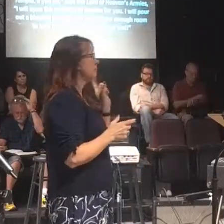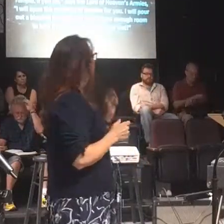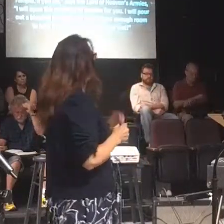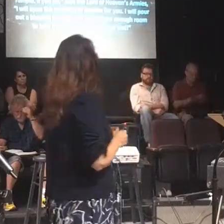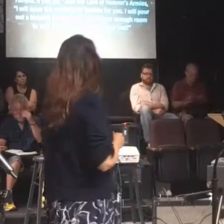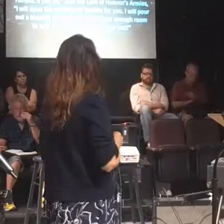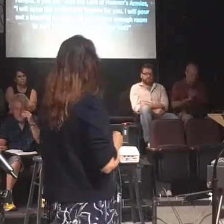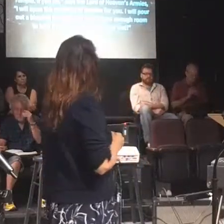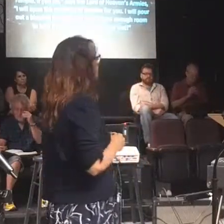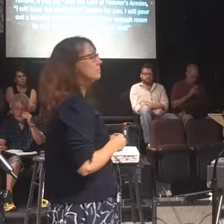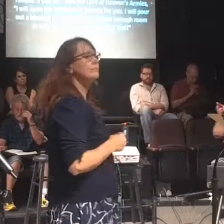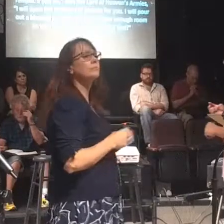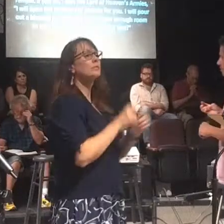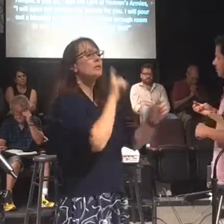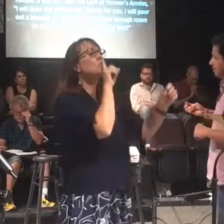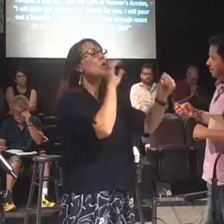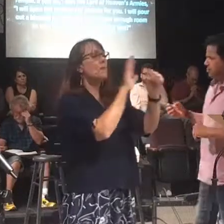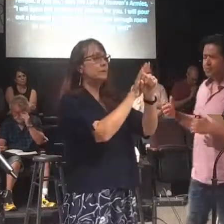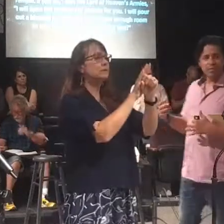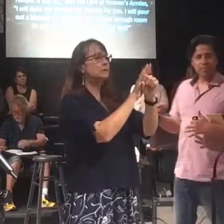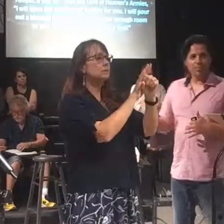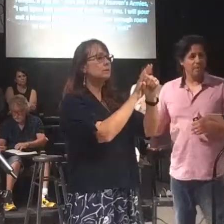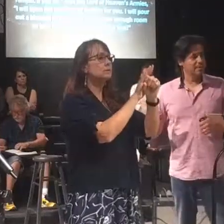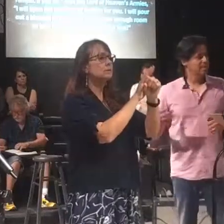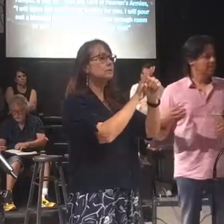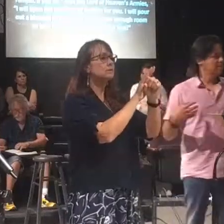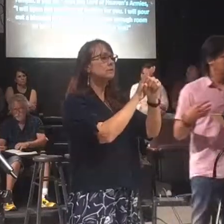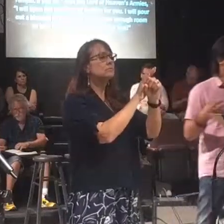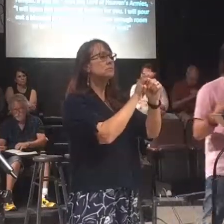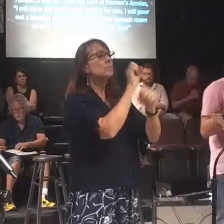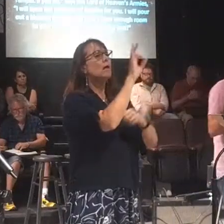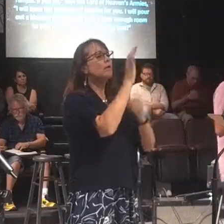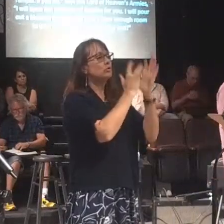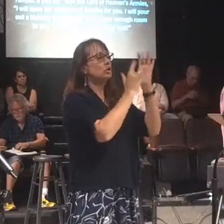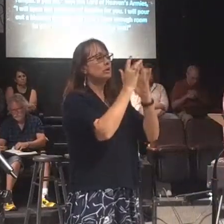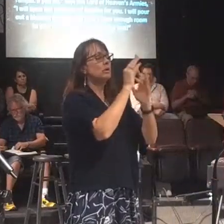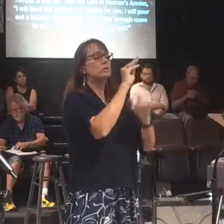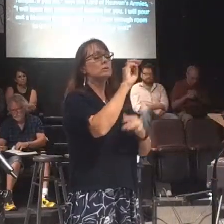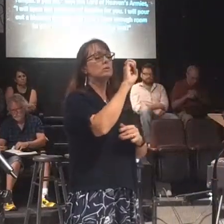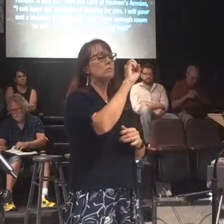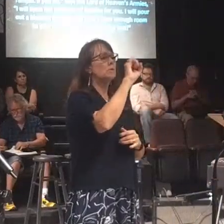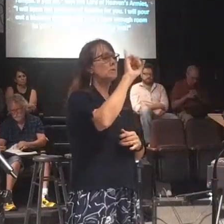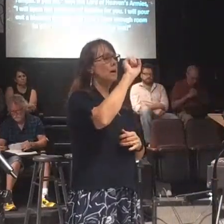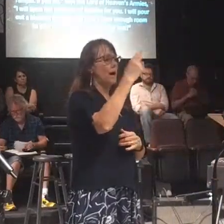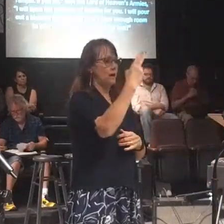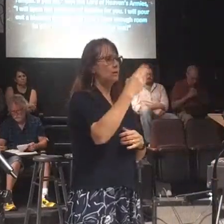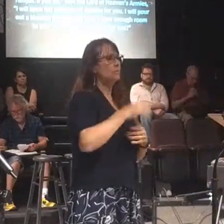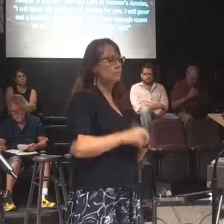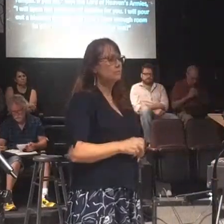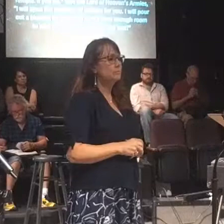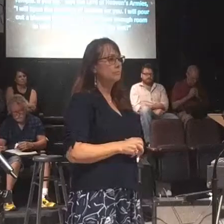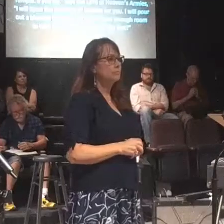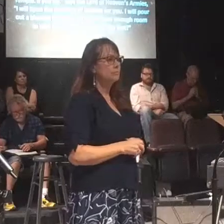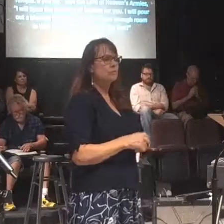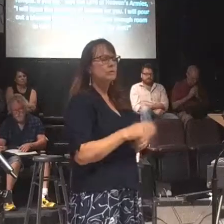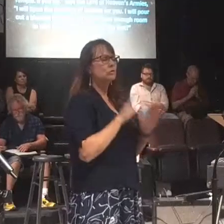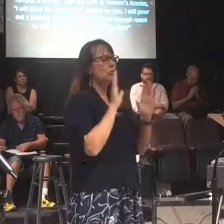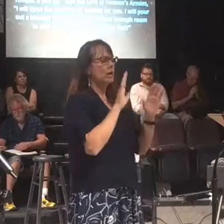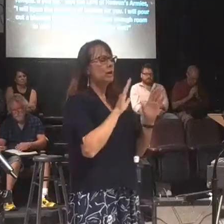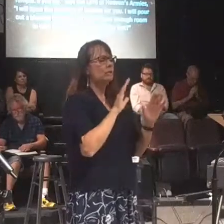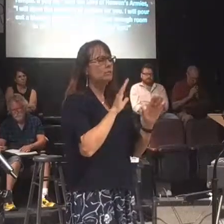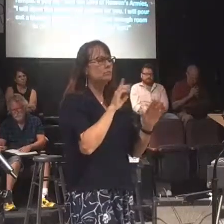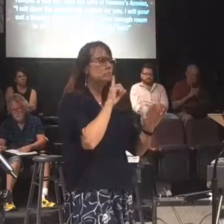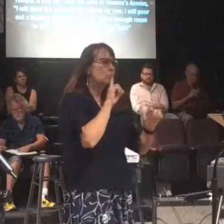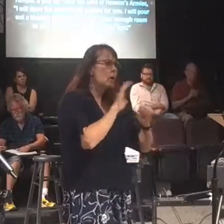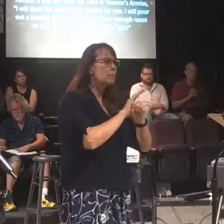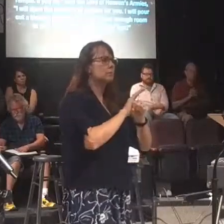with this messianic promise. And it's a beautiful promise, and it's a great way to bookmark the Old